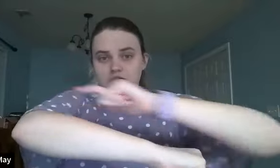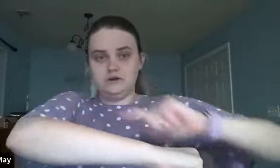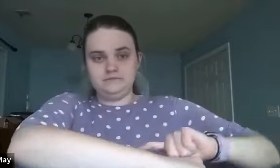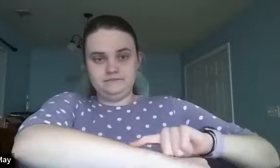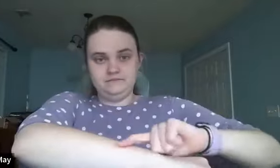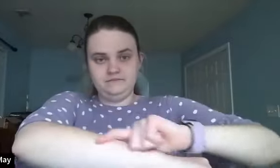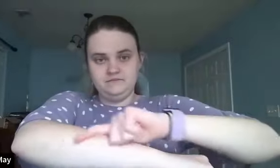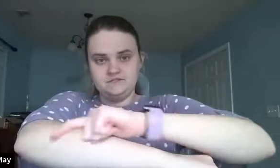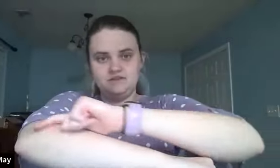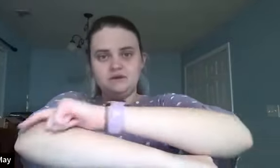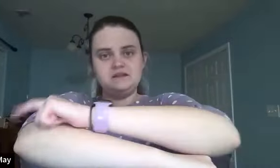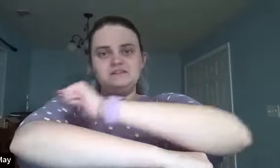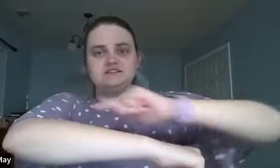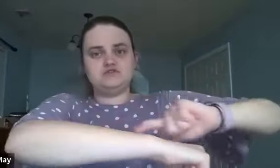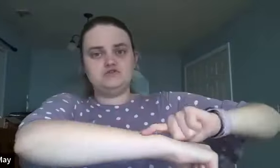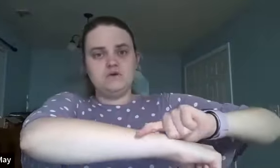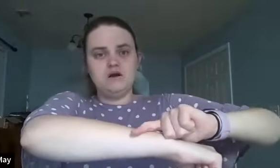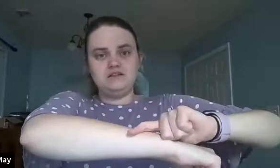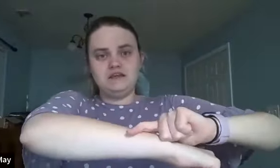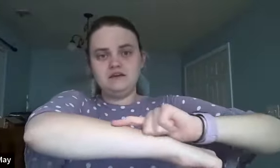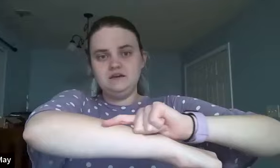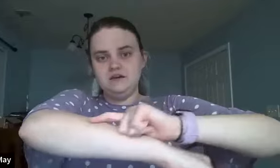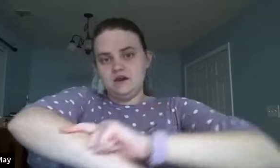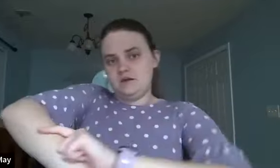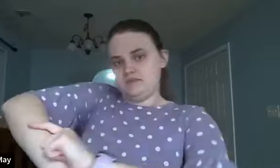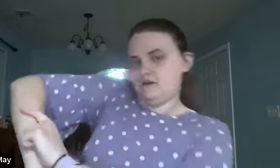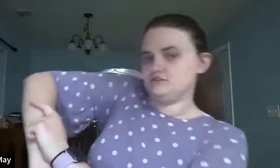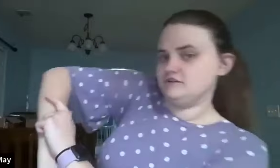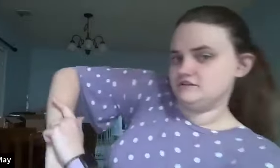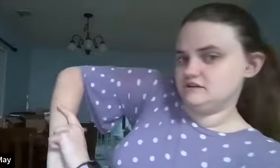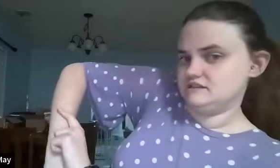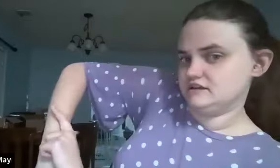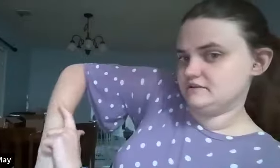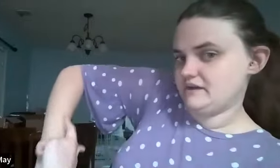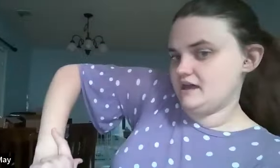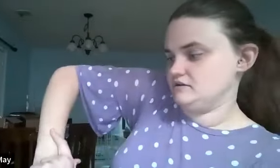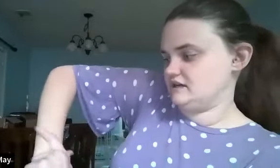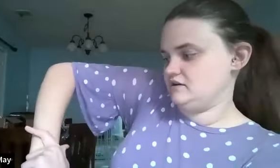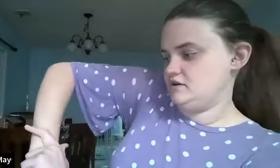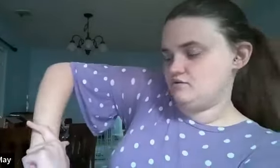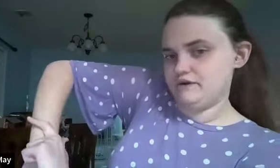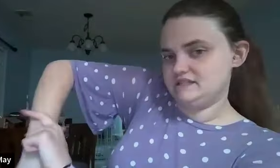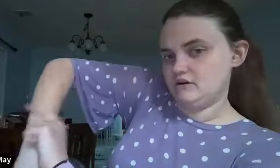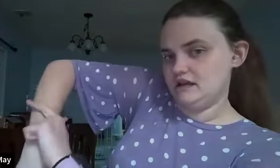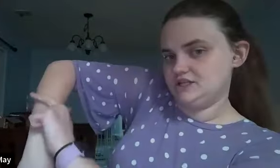arm. So think about like a lizard crawling up. Like here, I'll turn it so you can see on top. Like my L's like resting on it and just